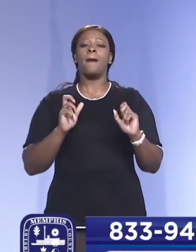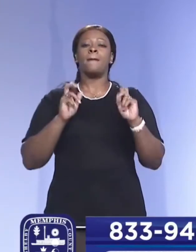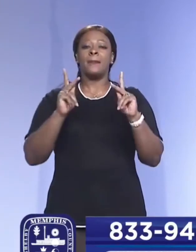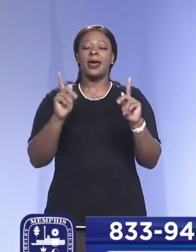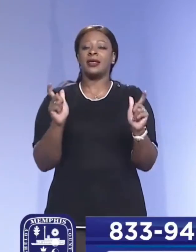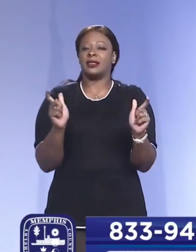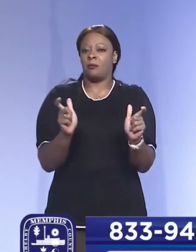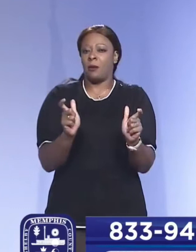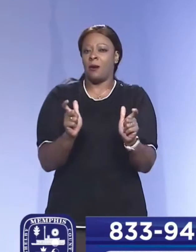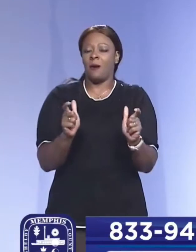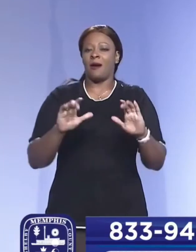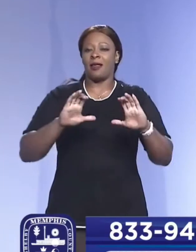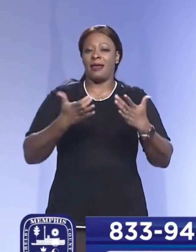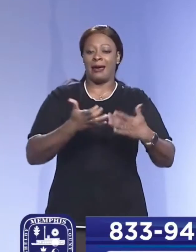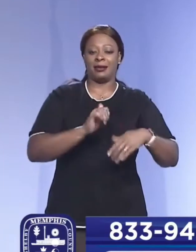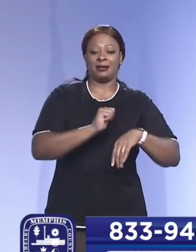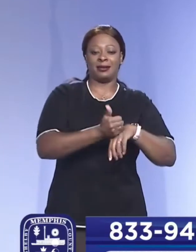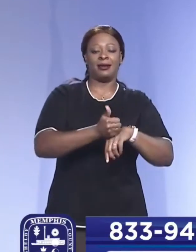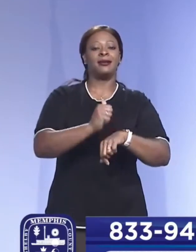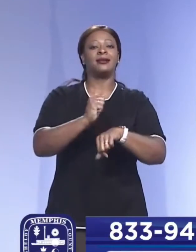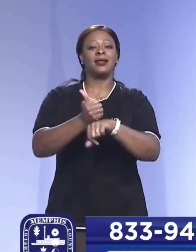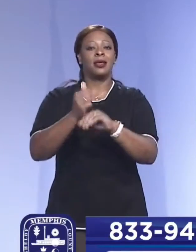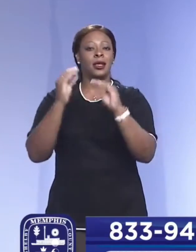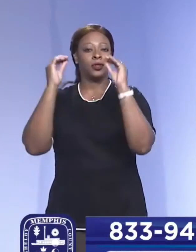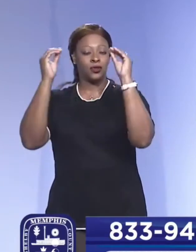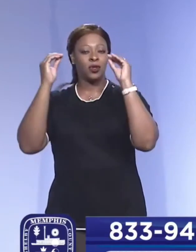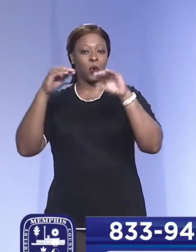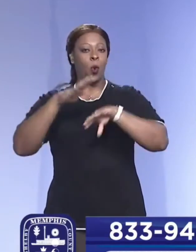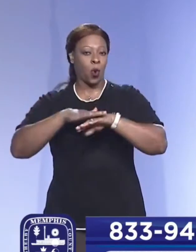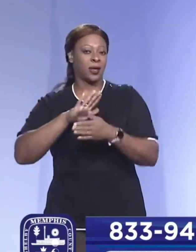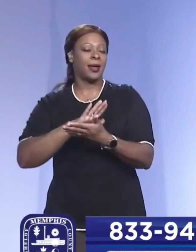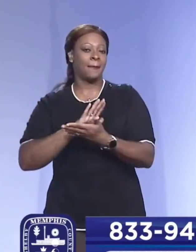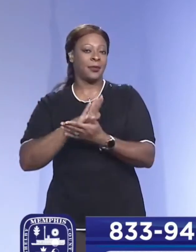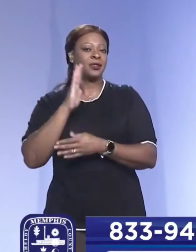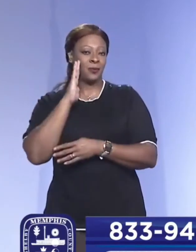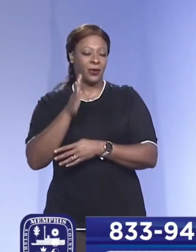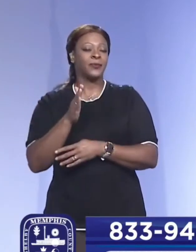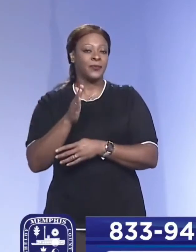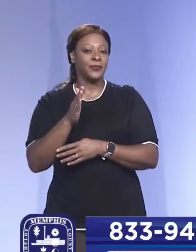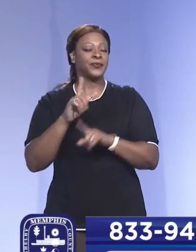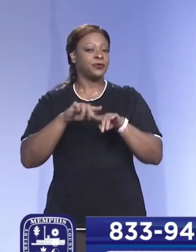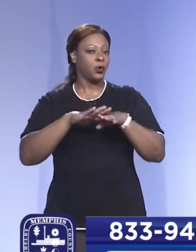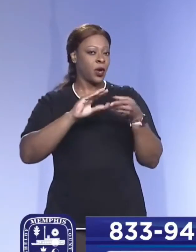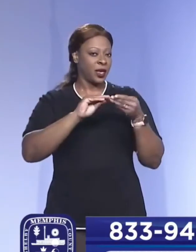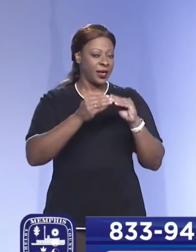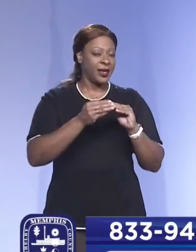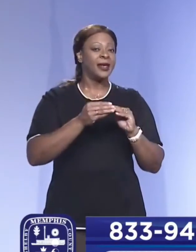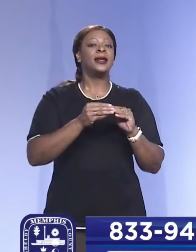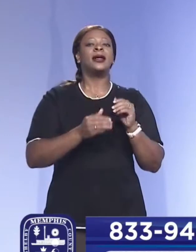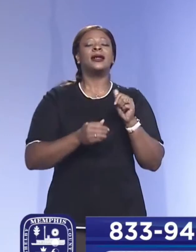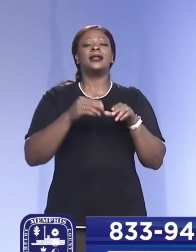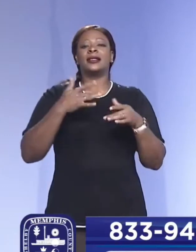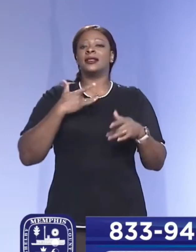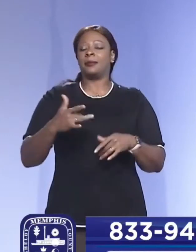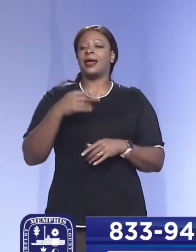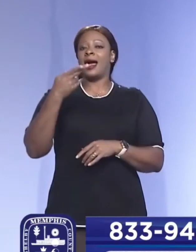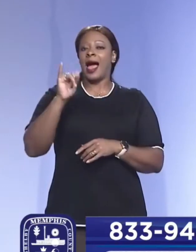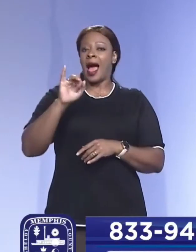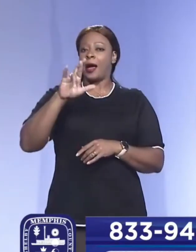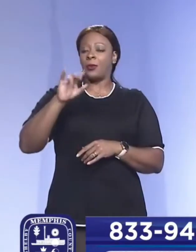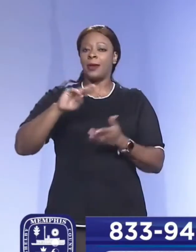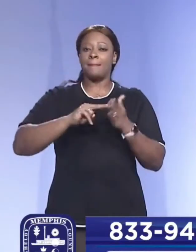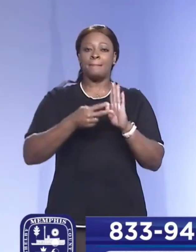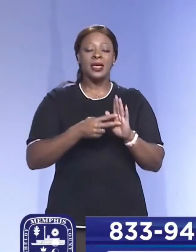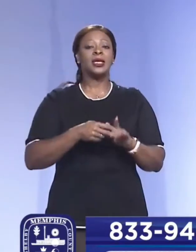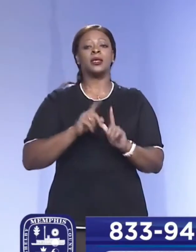small classes and instruction to campus, most likely in a hybrid model that allows students